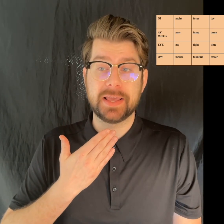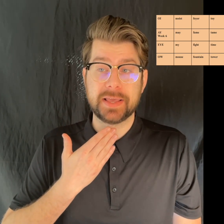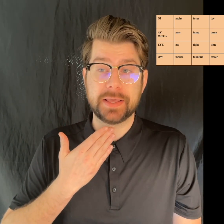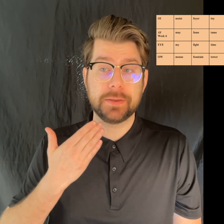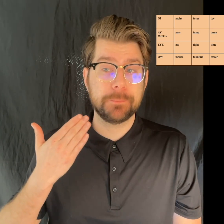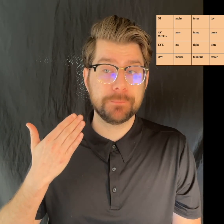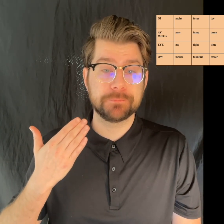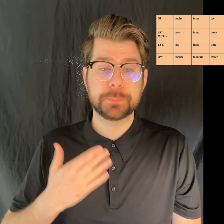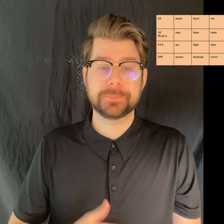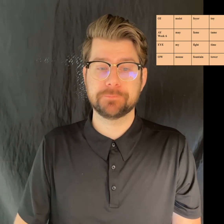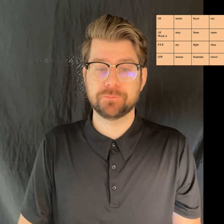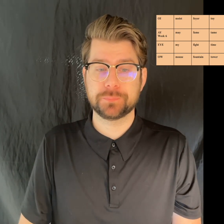tame,